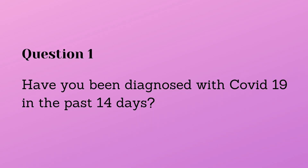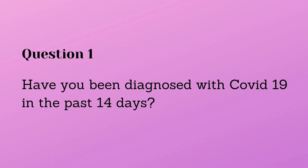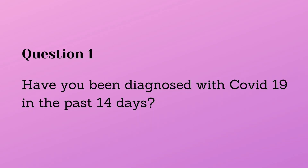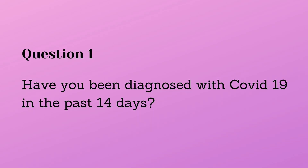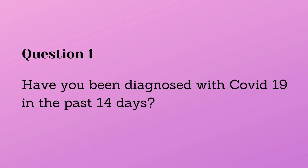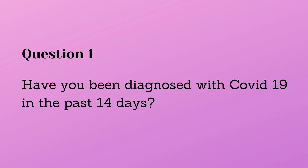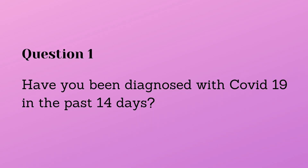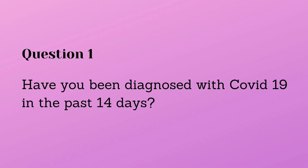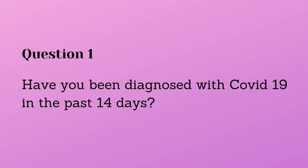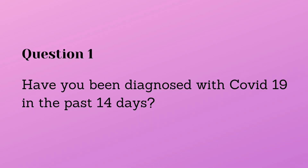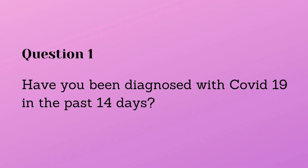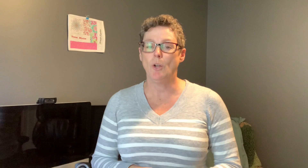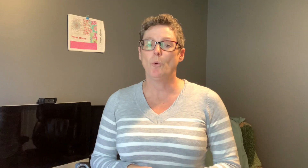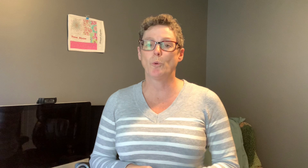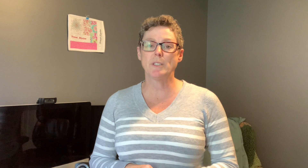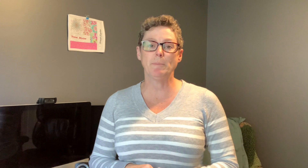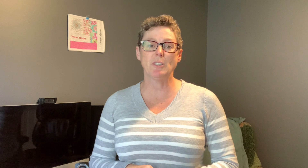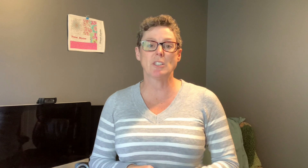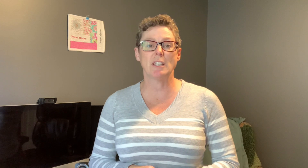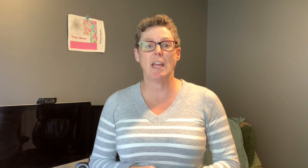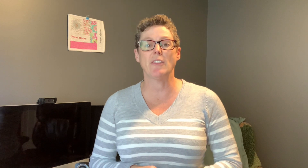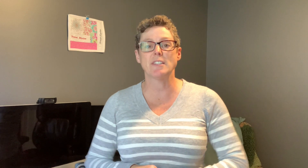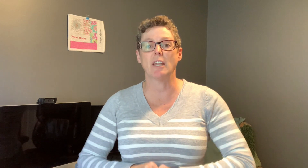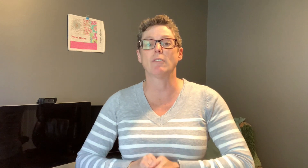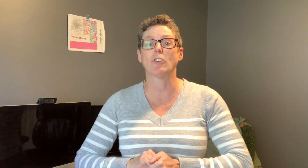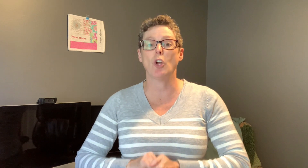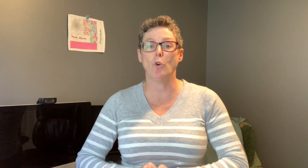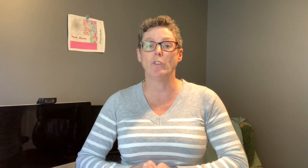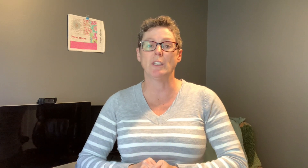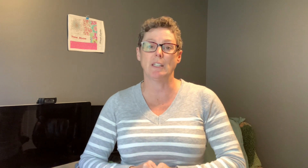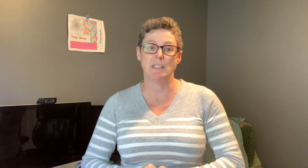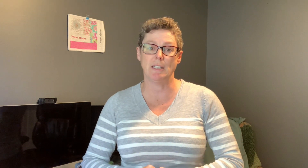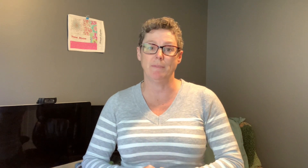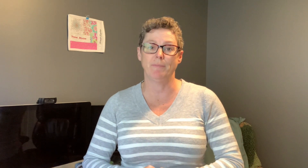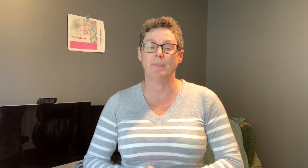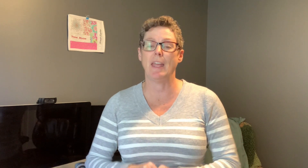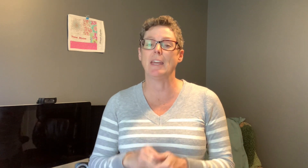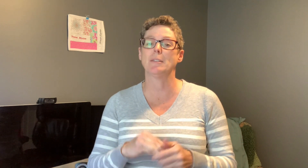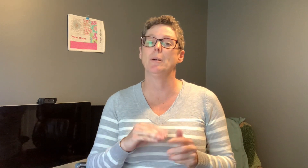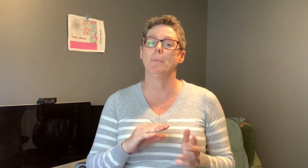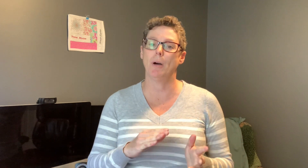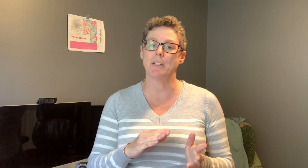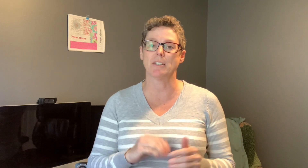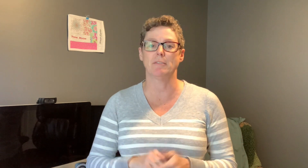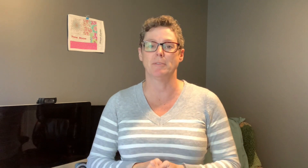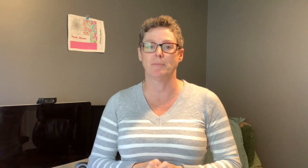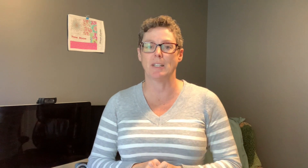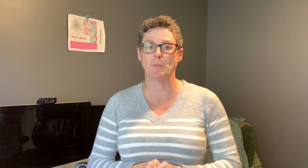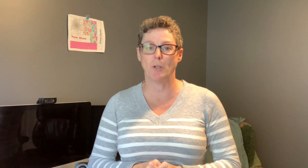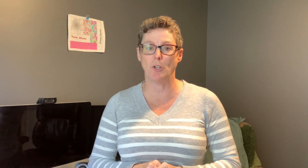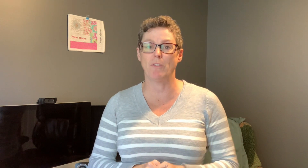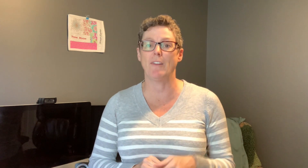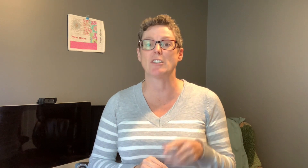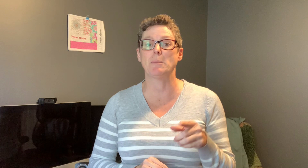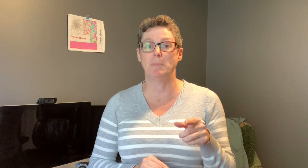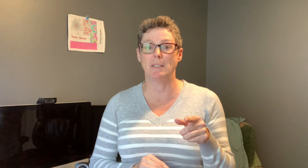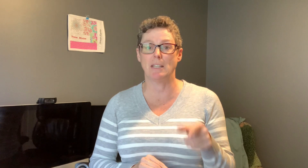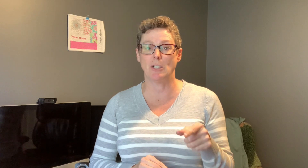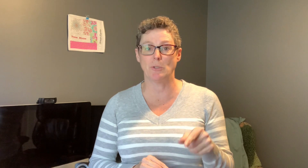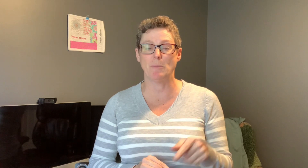last 14 days? We're simply just going to add the sign for COVID-19 and positive, because we want to know if they've actually been diagnosed